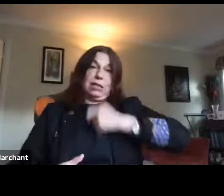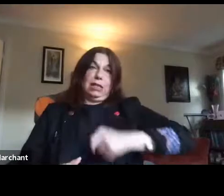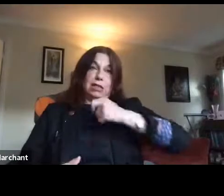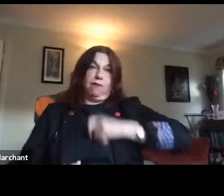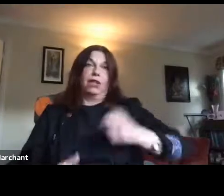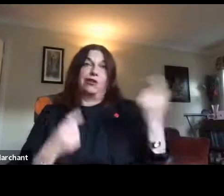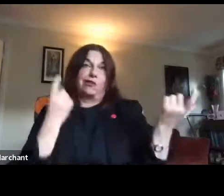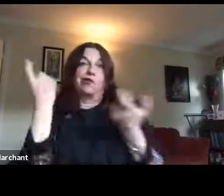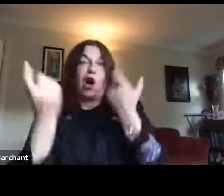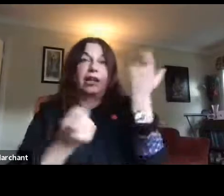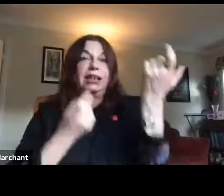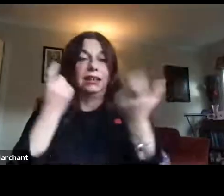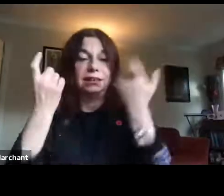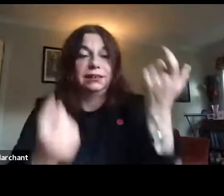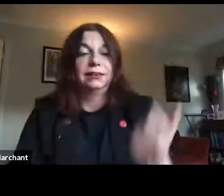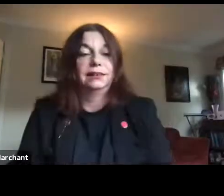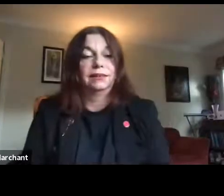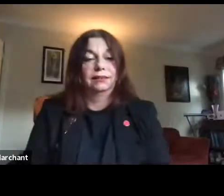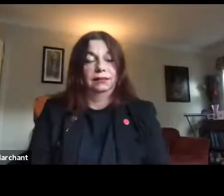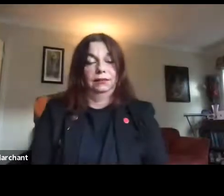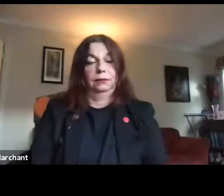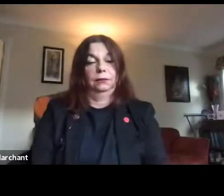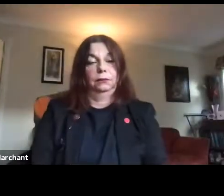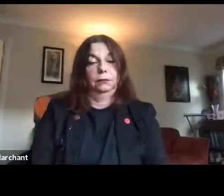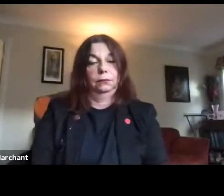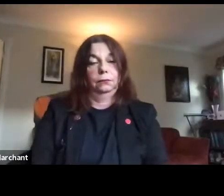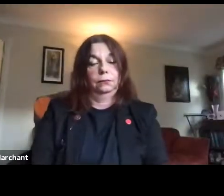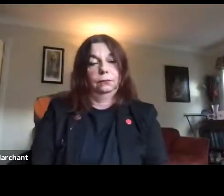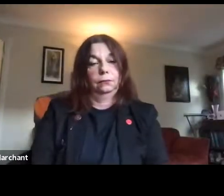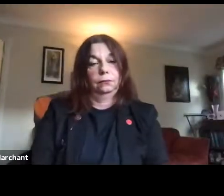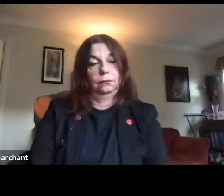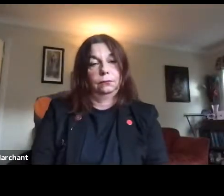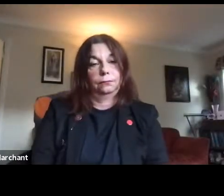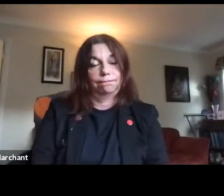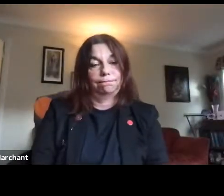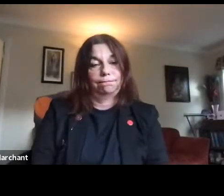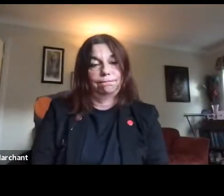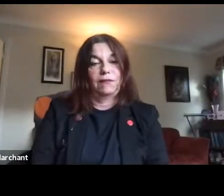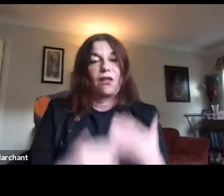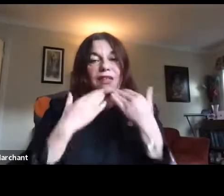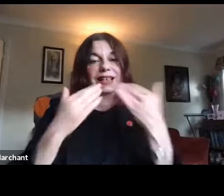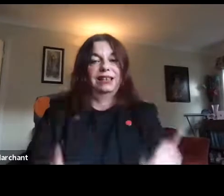And that is part of my journey towards deafhood.